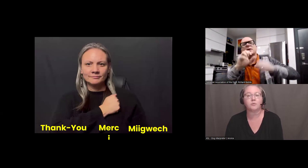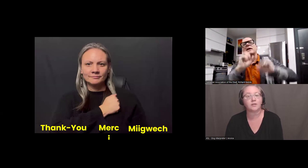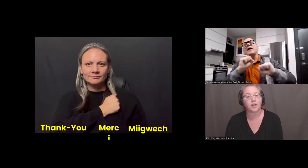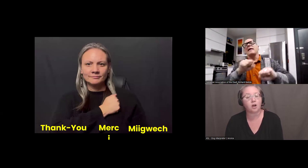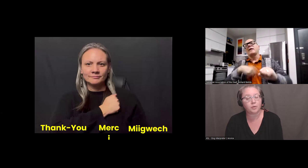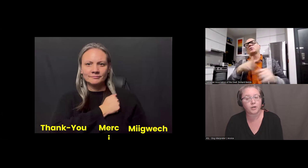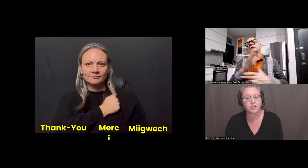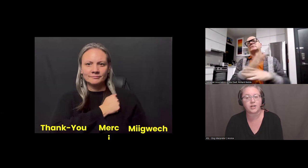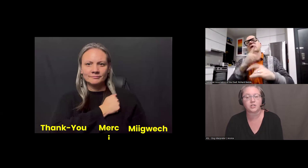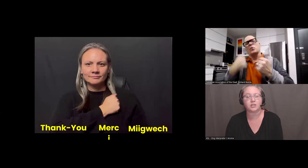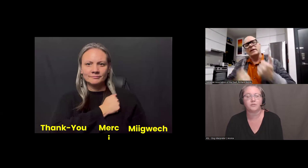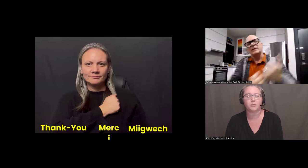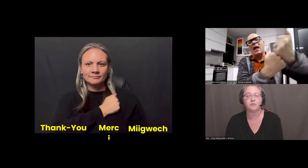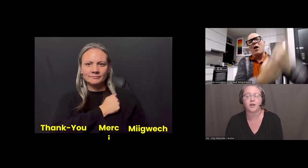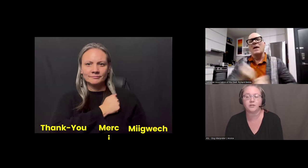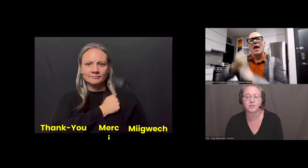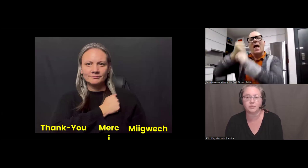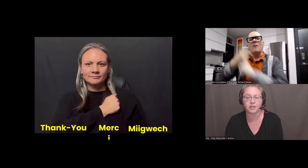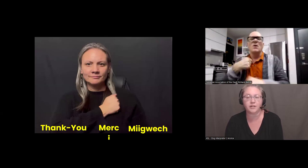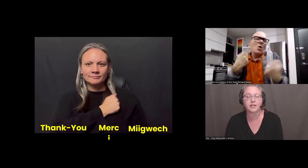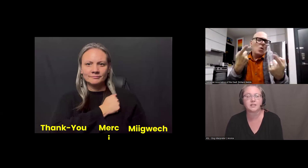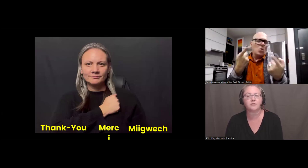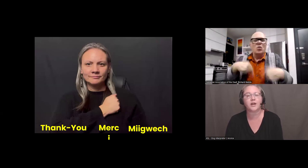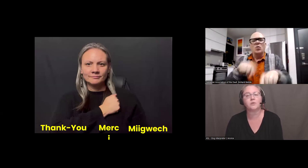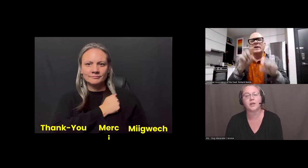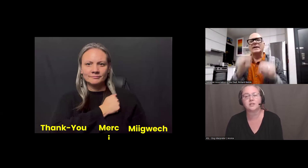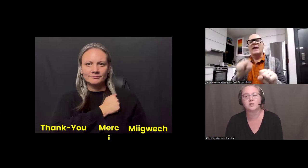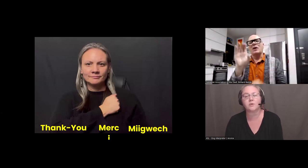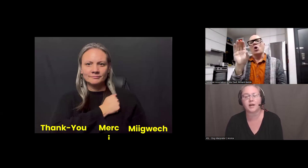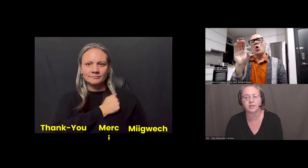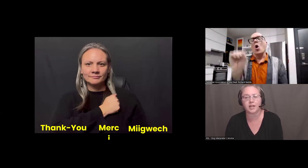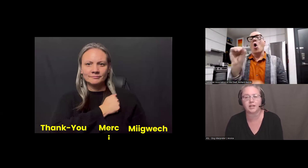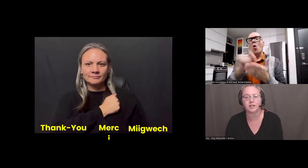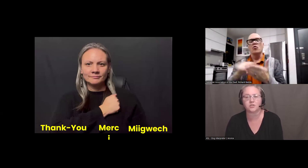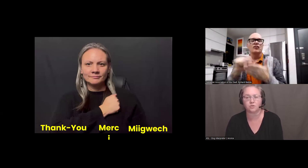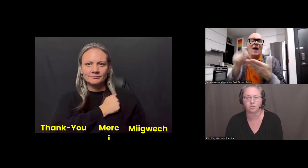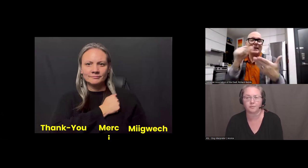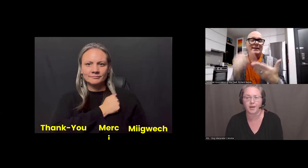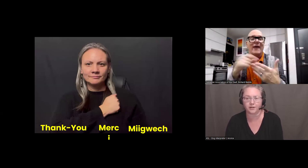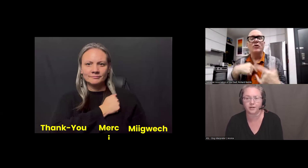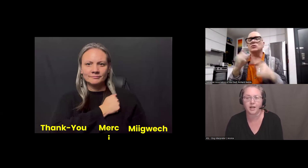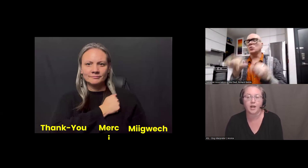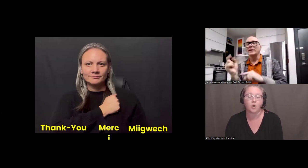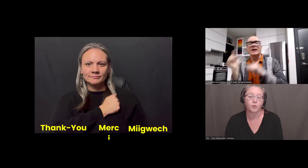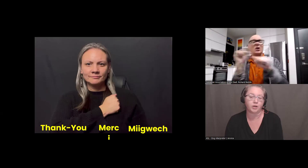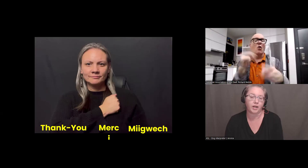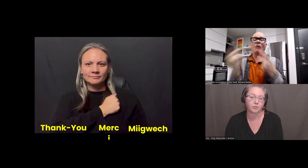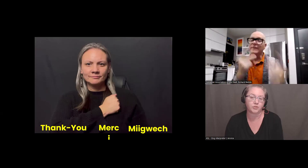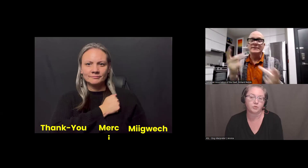when they are brought to the national level, we find those similarities and find ways to advocate in a stronger manner. We are able to